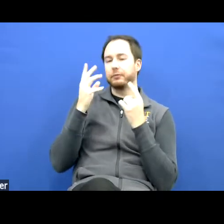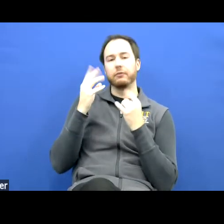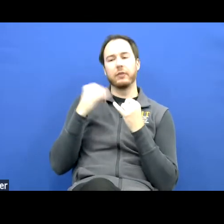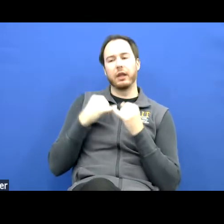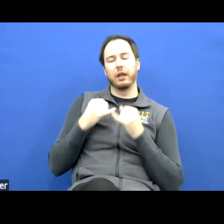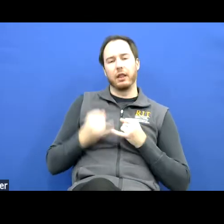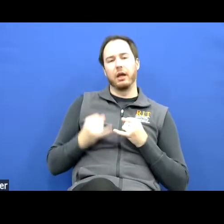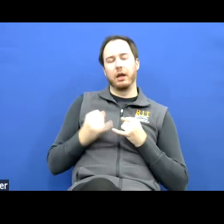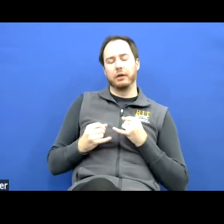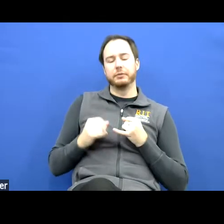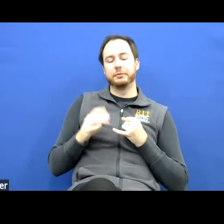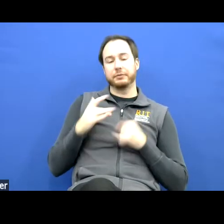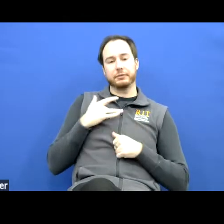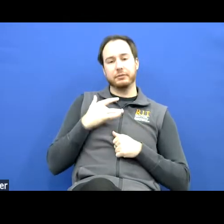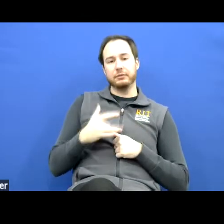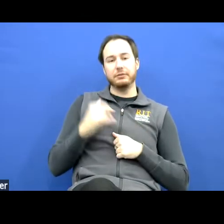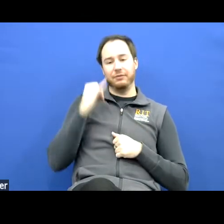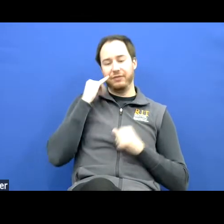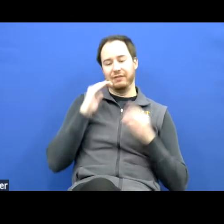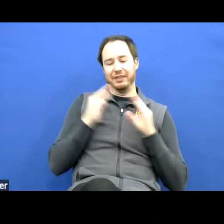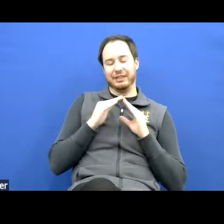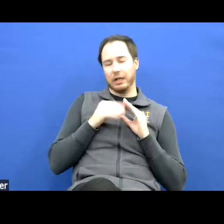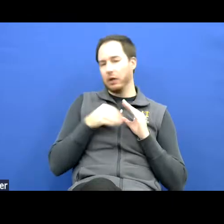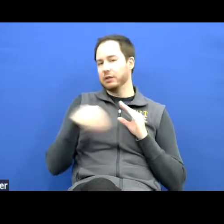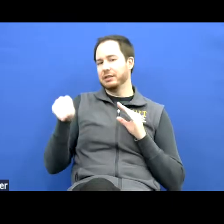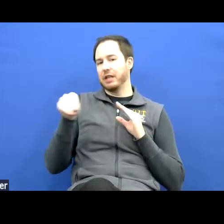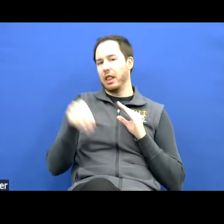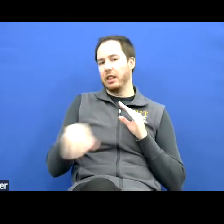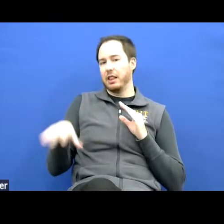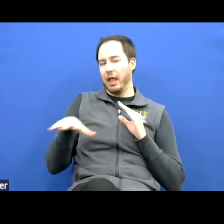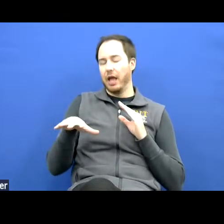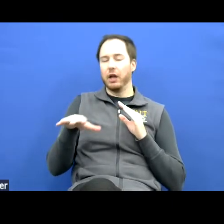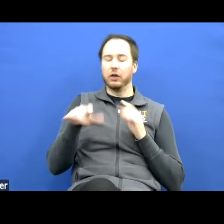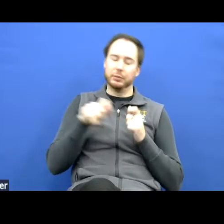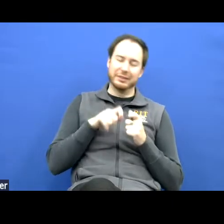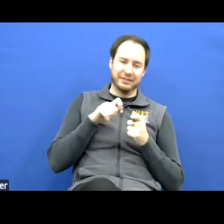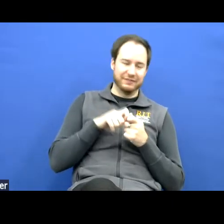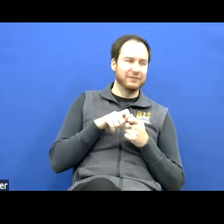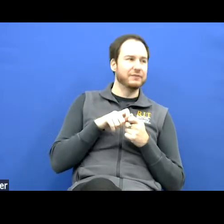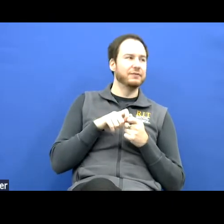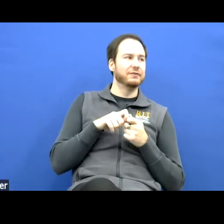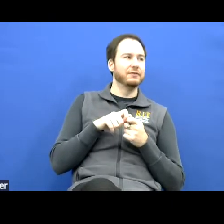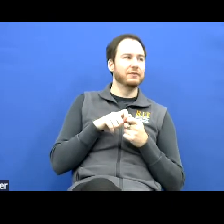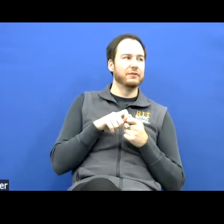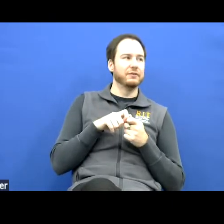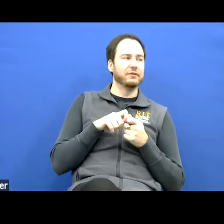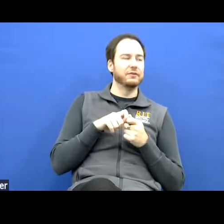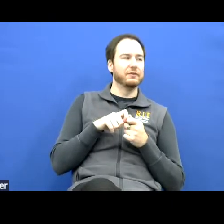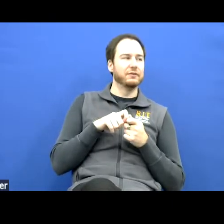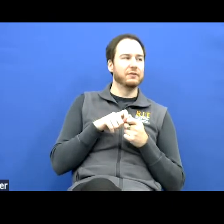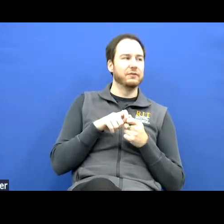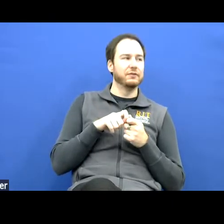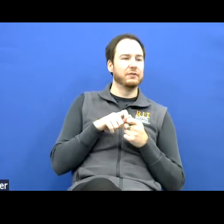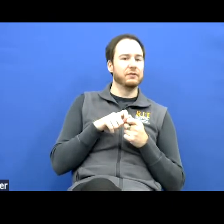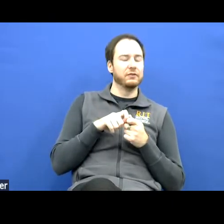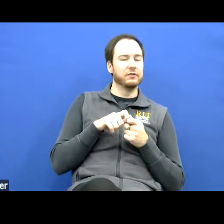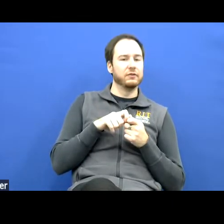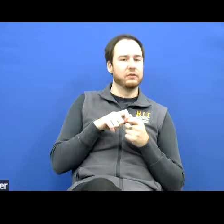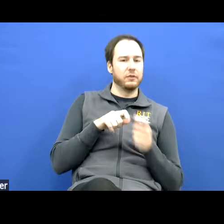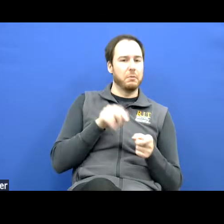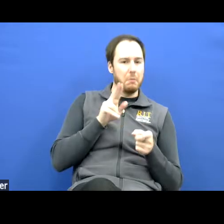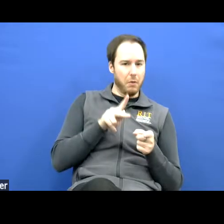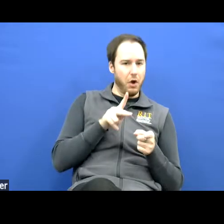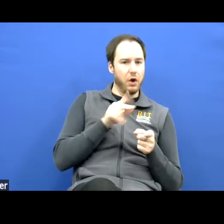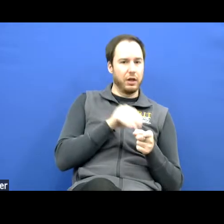generally when the town sells land, and specifically with the park district,